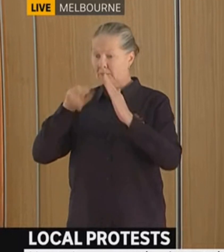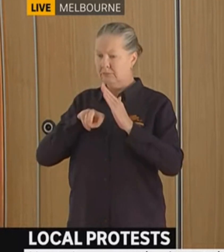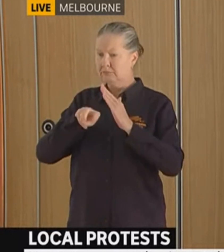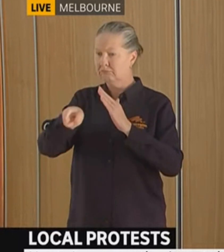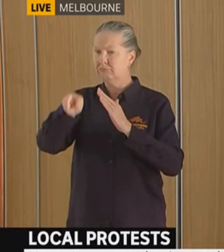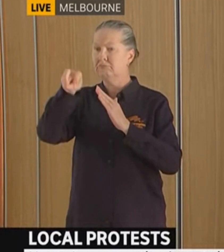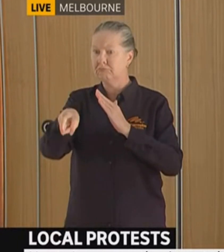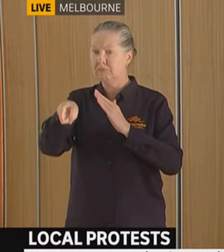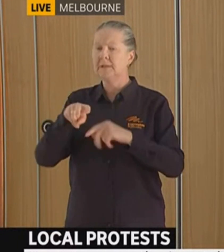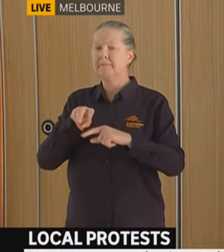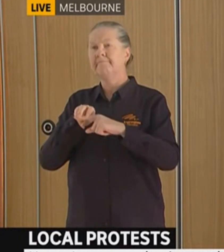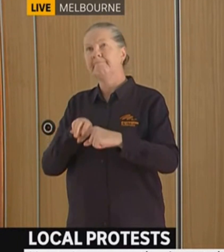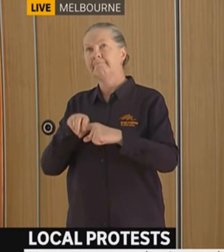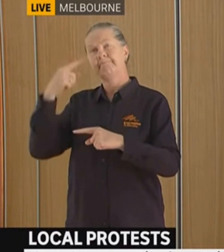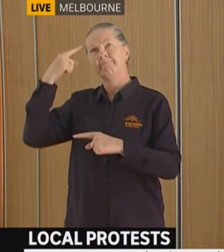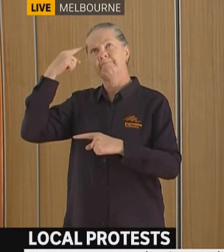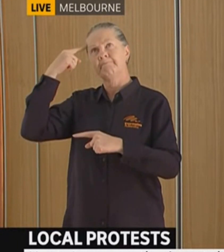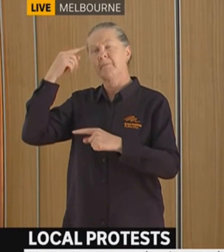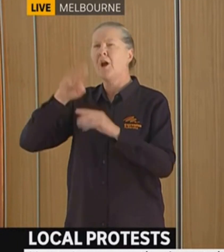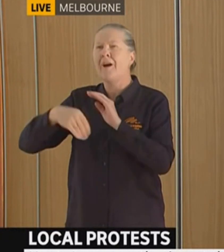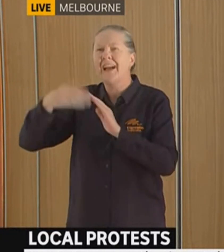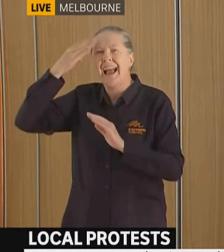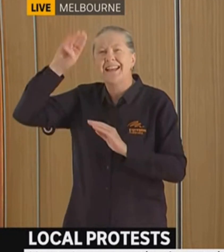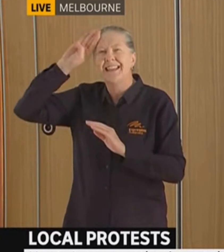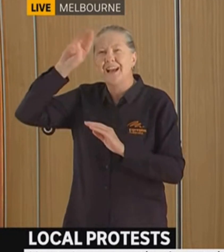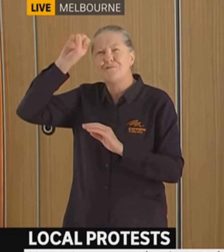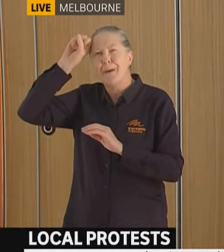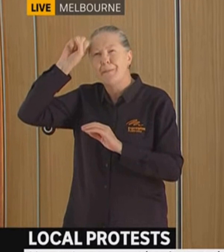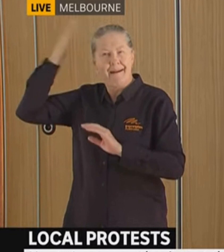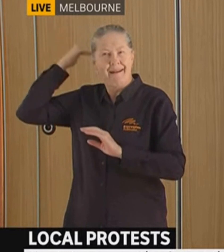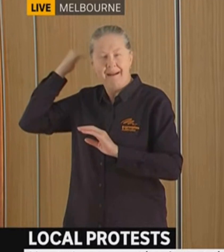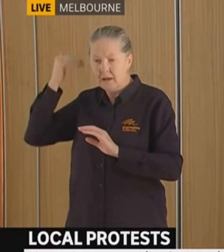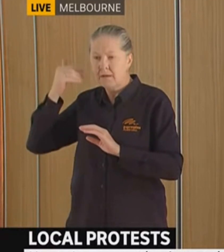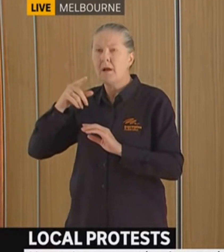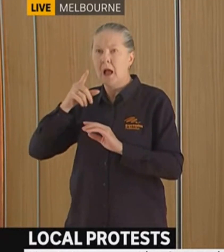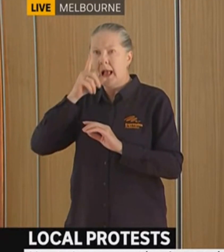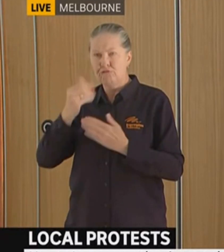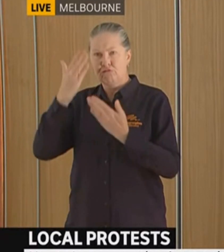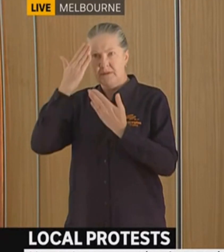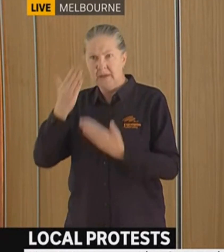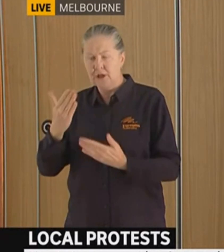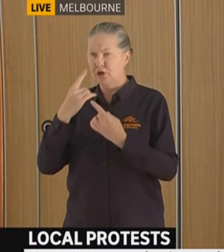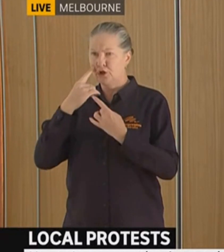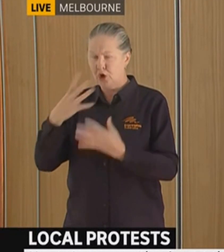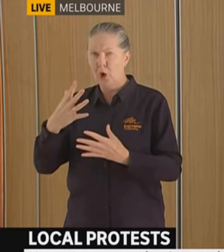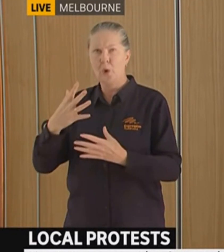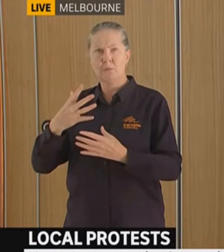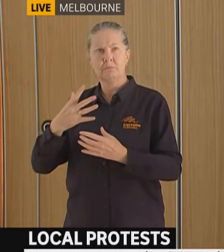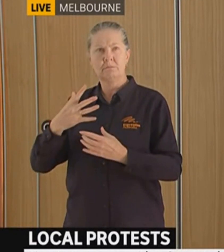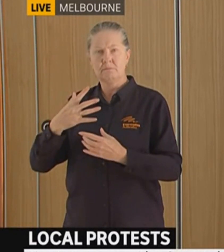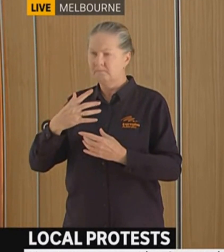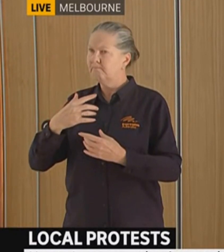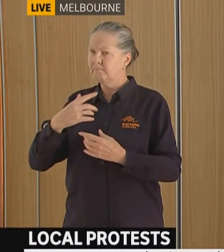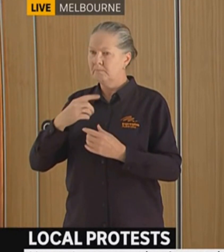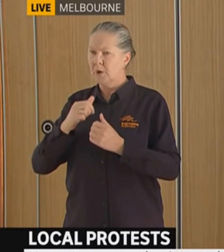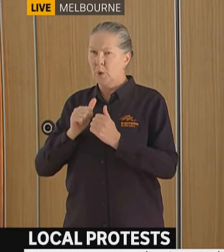and safely did the Anzac Day vigil. That's taught us how to be creative, how to be respectful, and how to